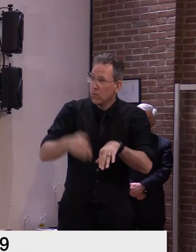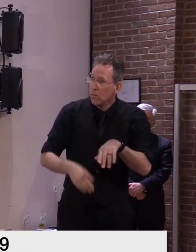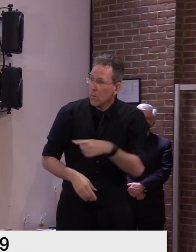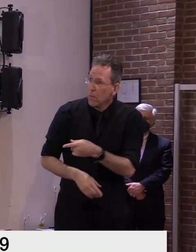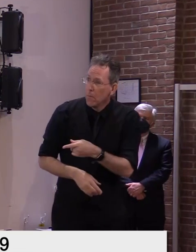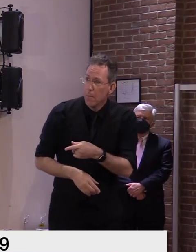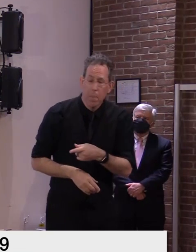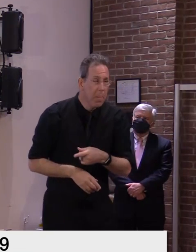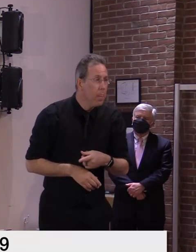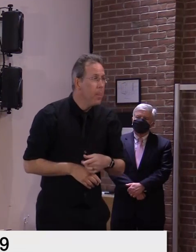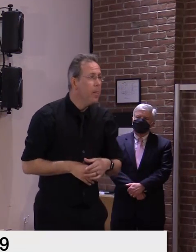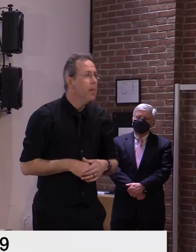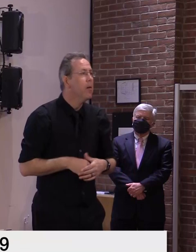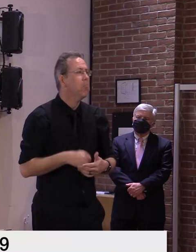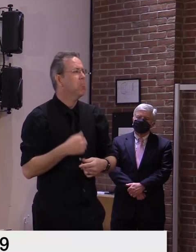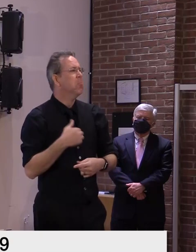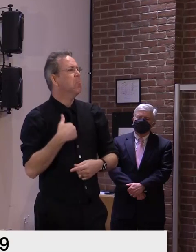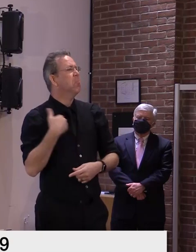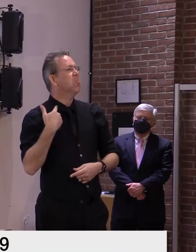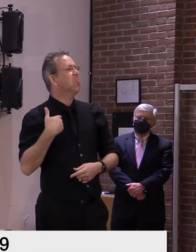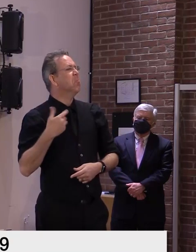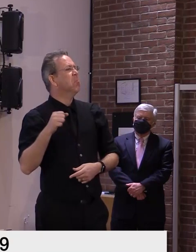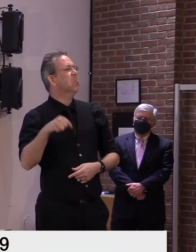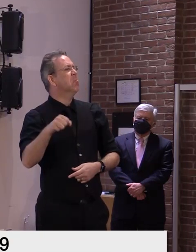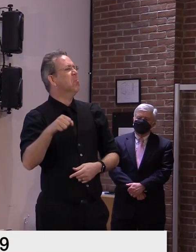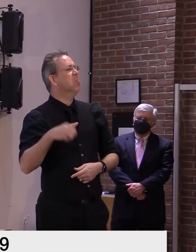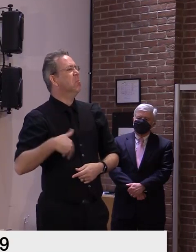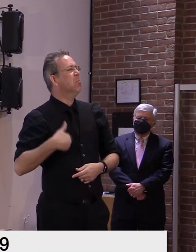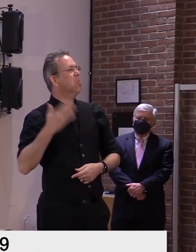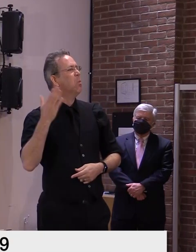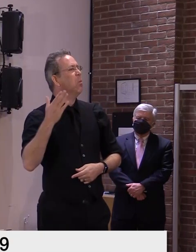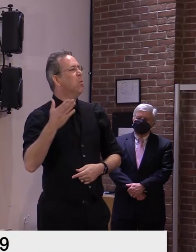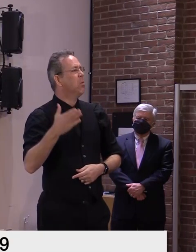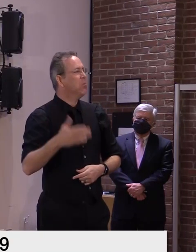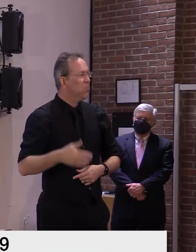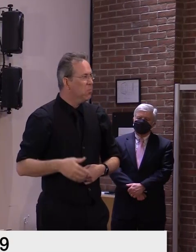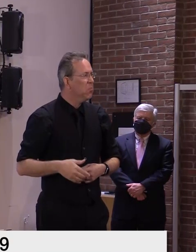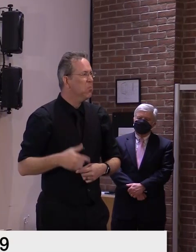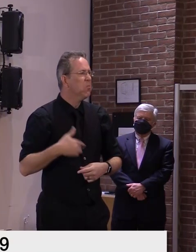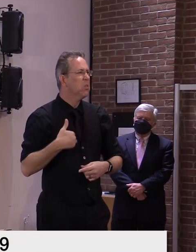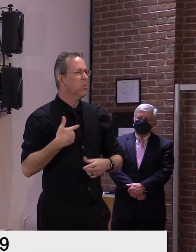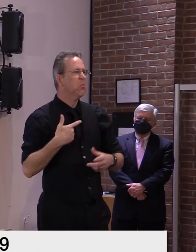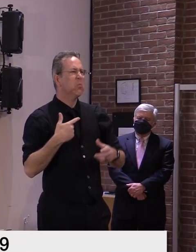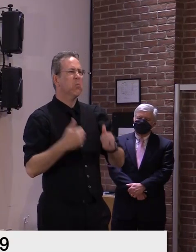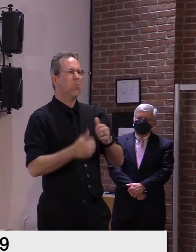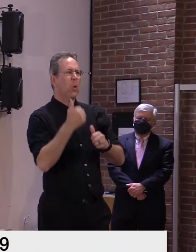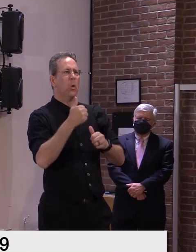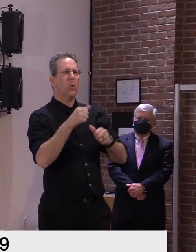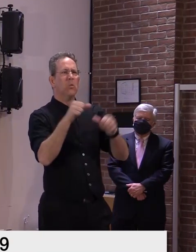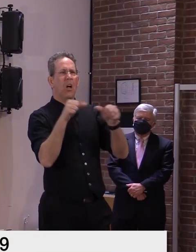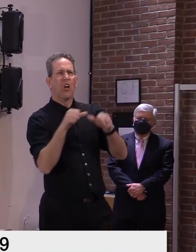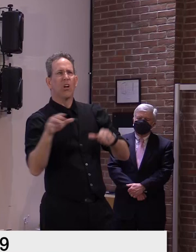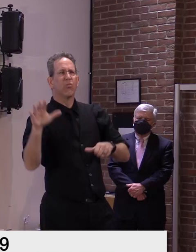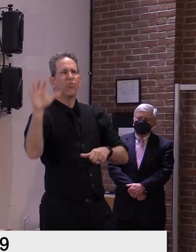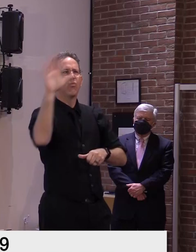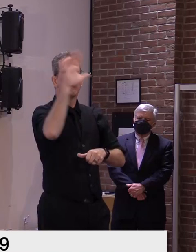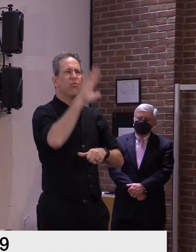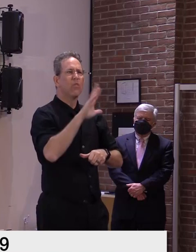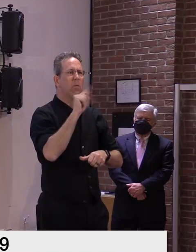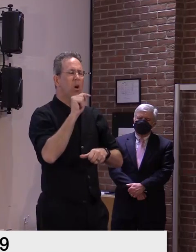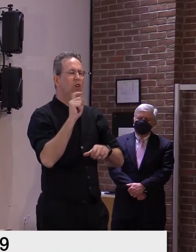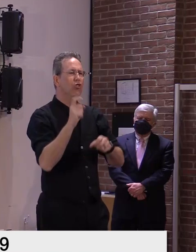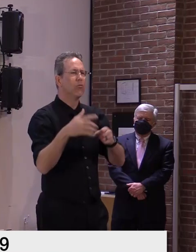get to most of Vermont. Now, again, this is an incredible amount of